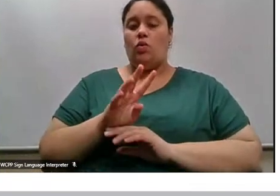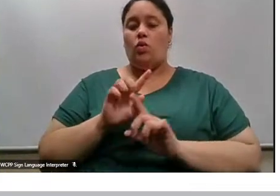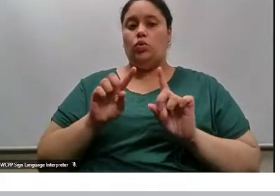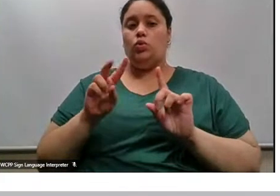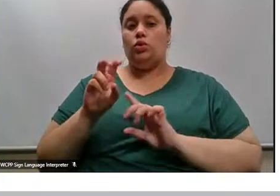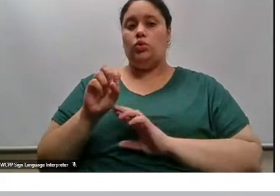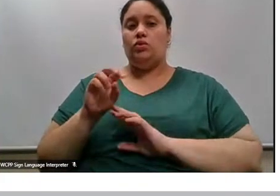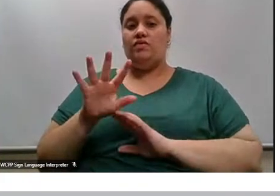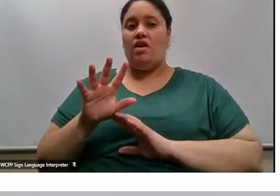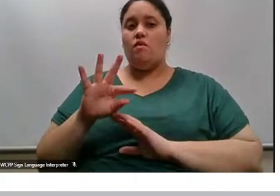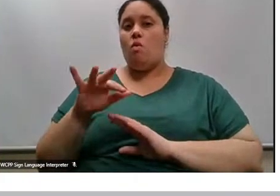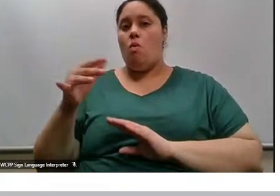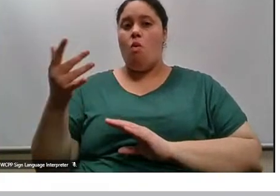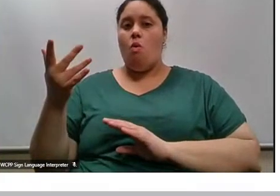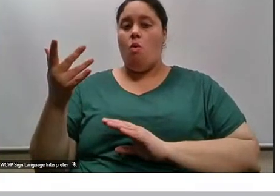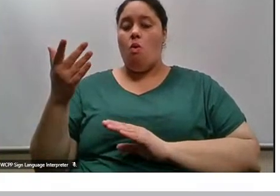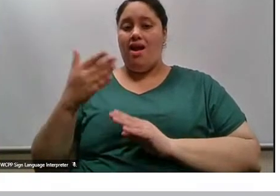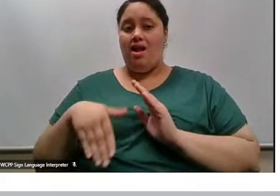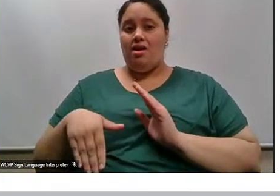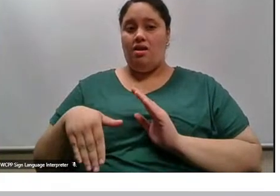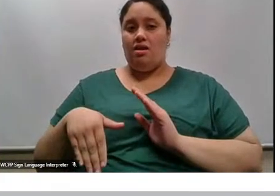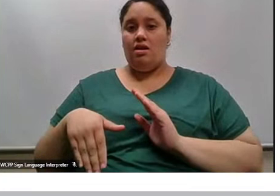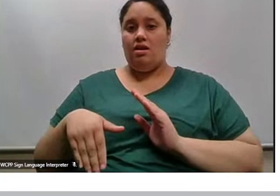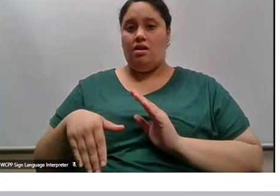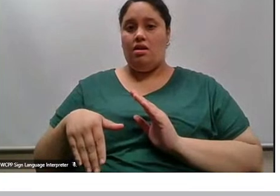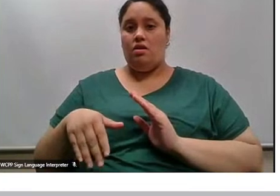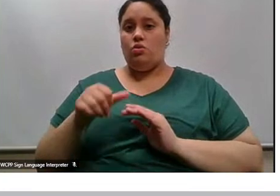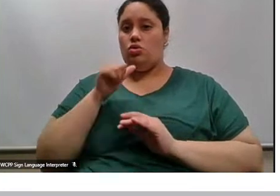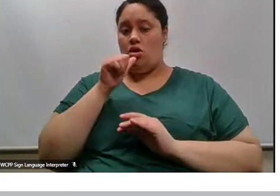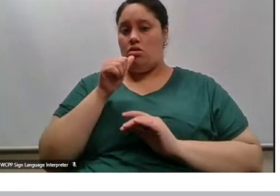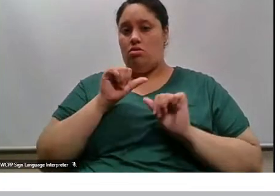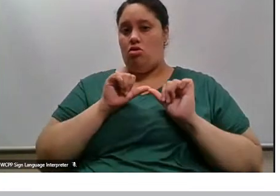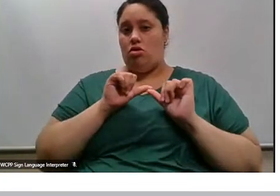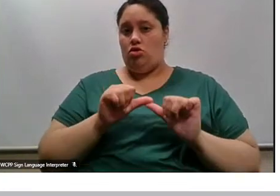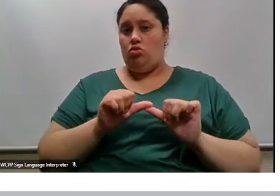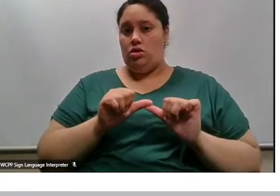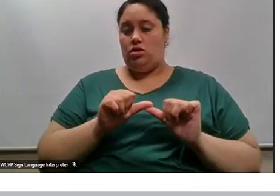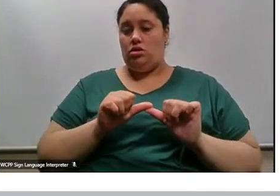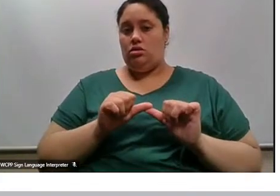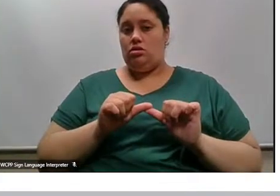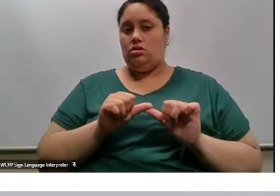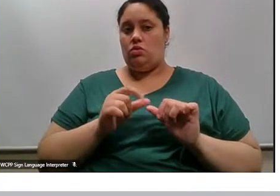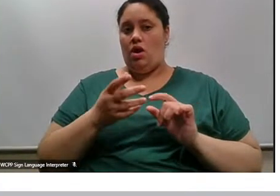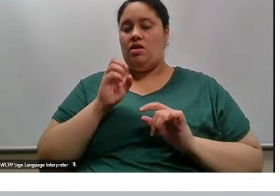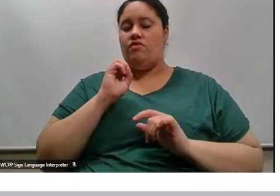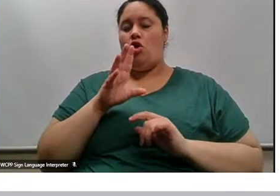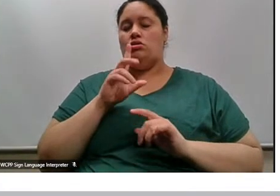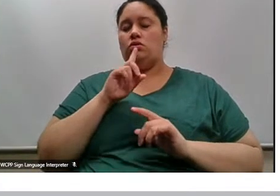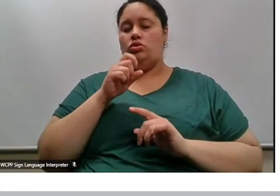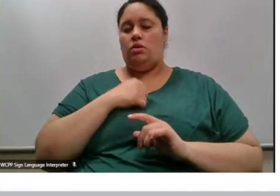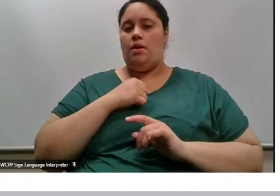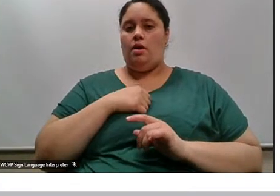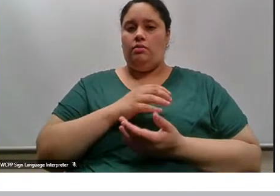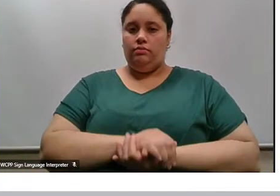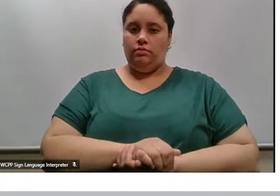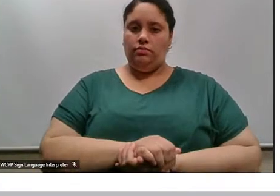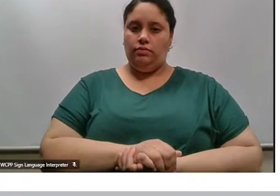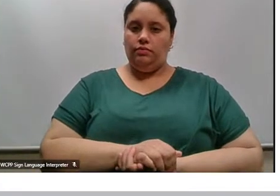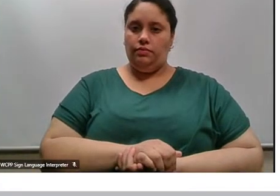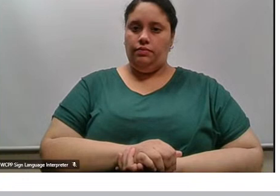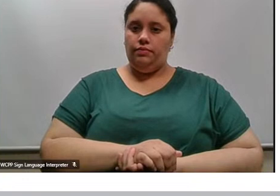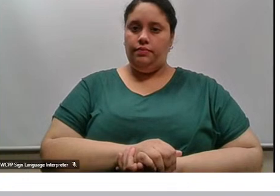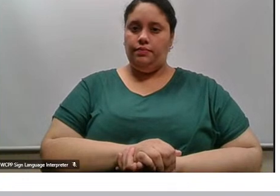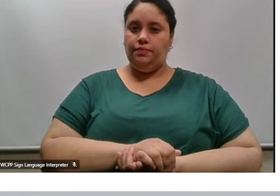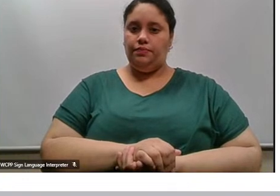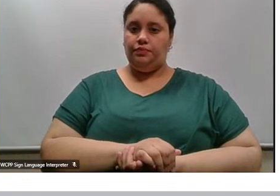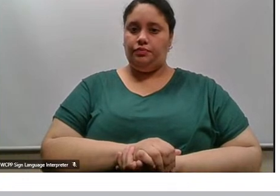2024, 2025? Or so it's ending then. So it's not a continuous thing. Okay, no. Then it answers my question if it ends then. I was just concerned